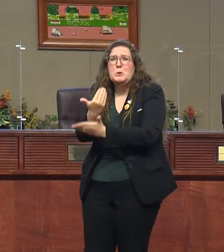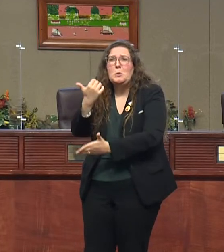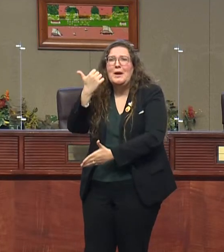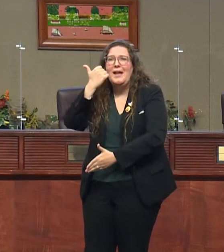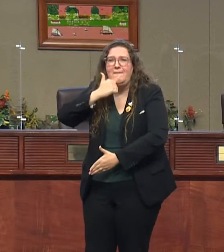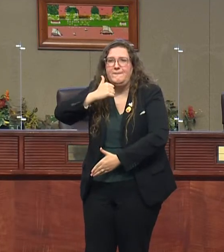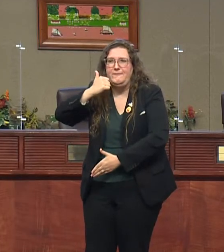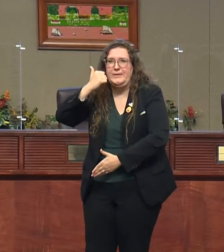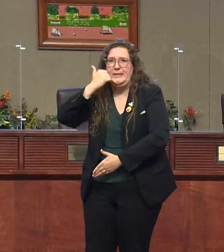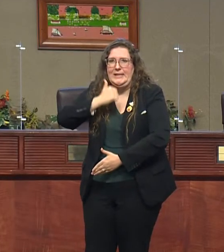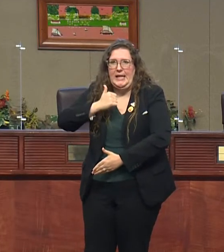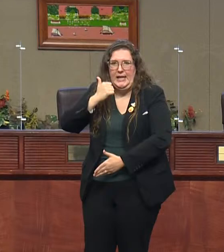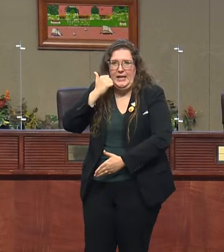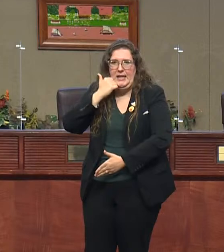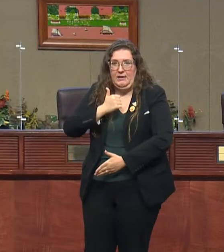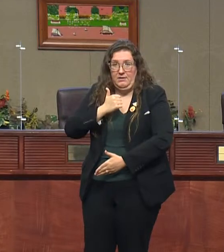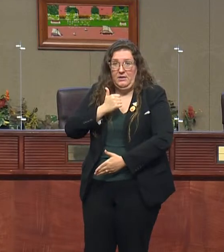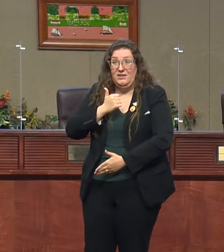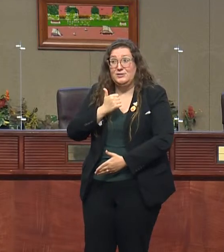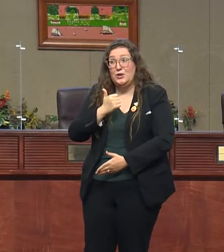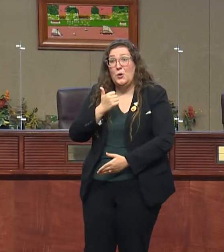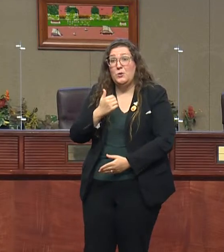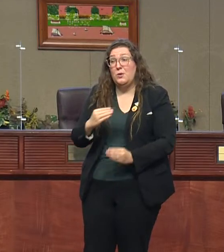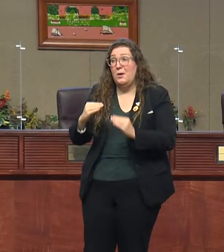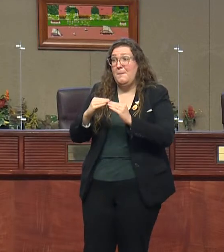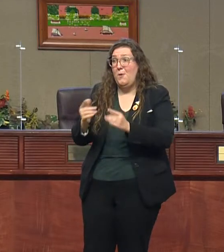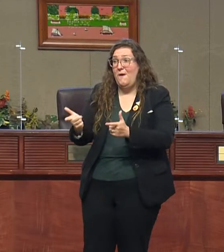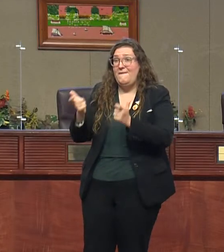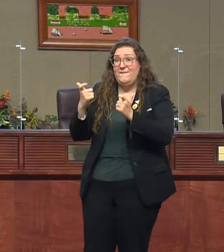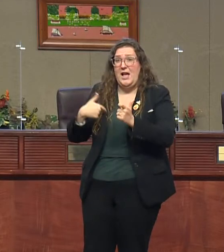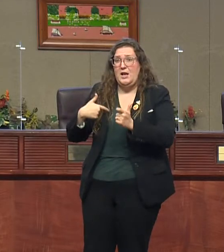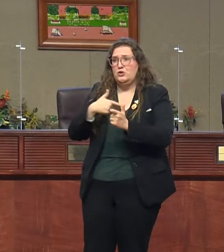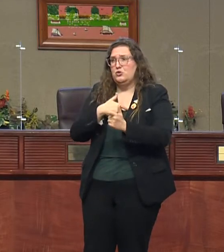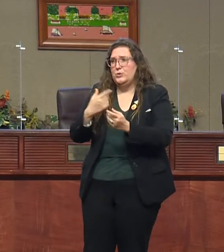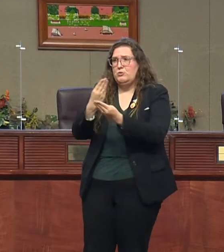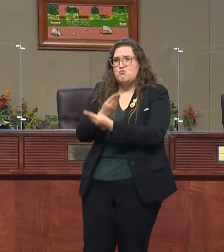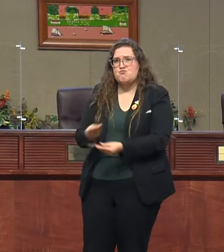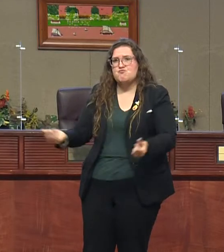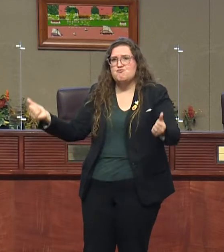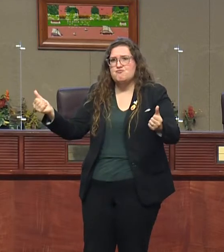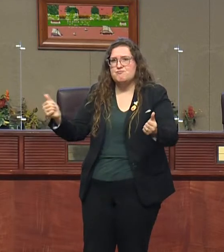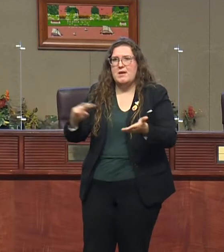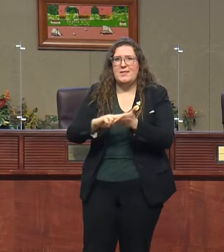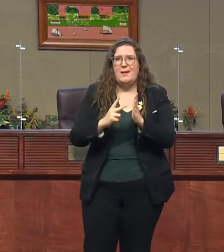quicker that we can get rid of this, the better that it will be for all of us.